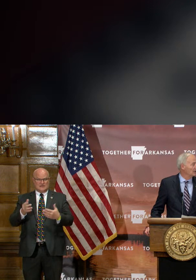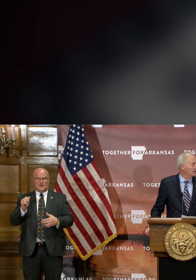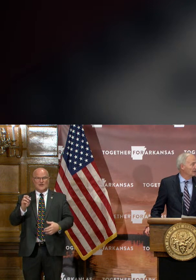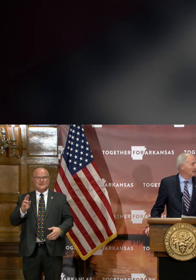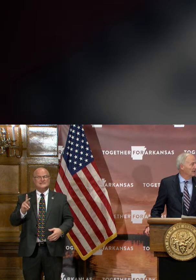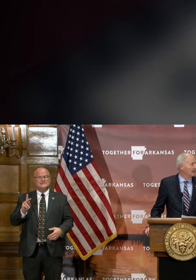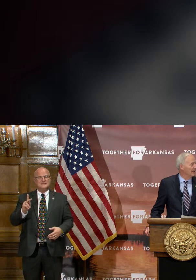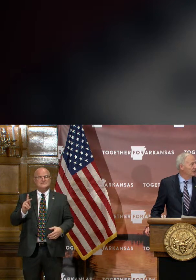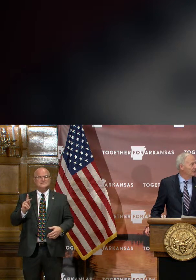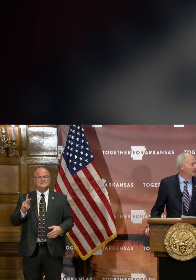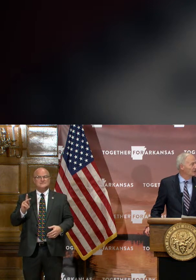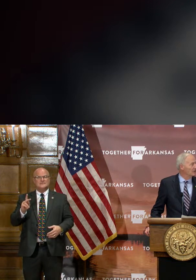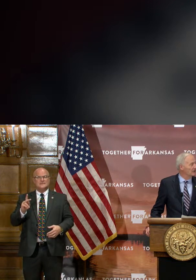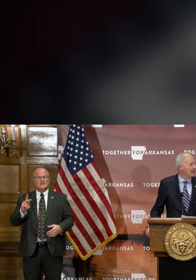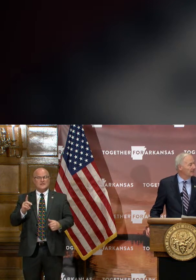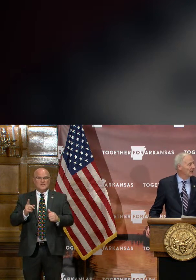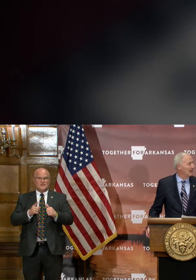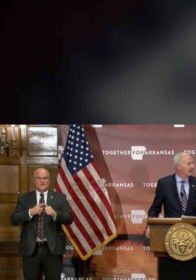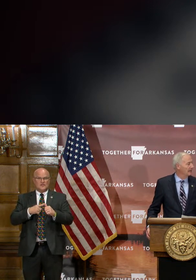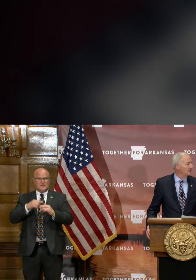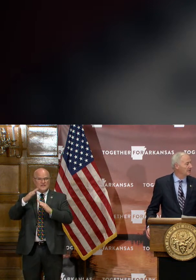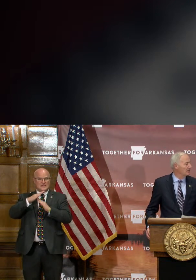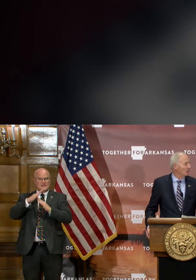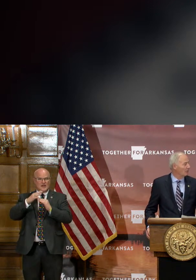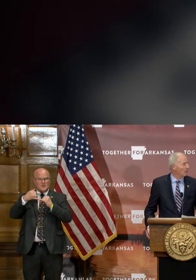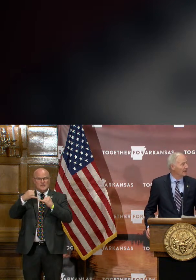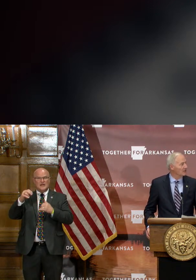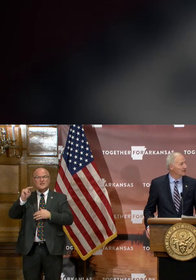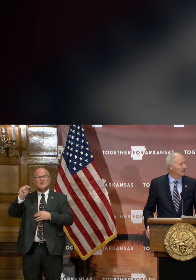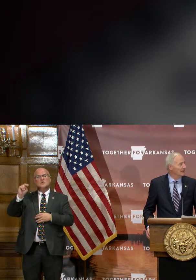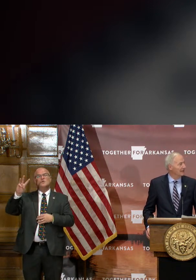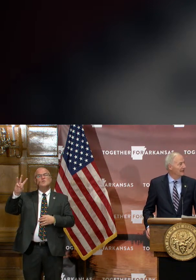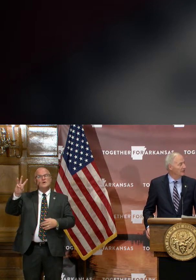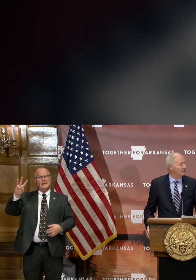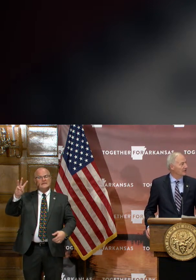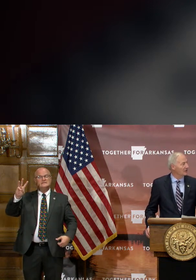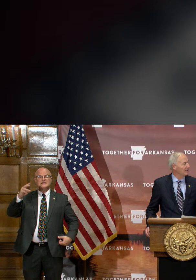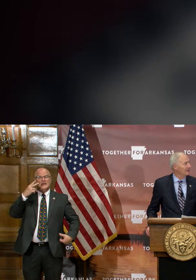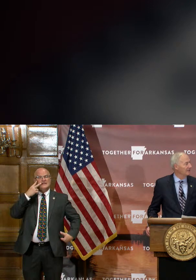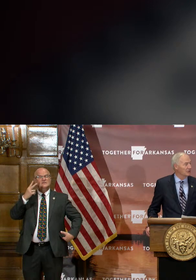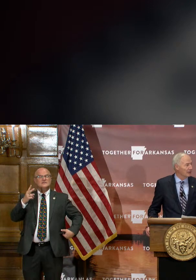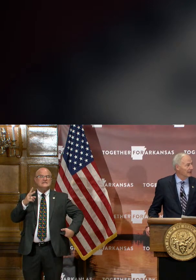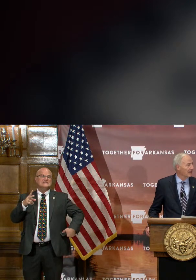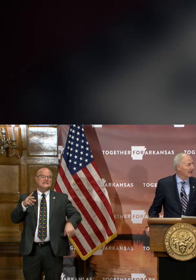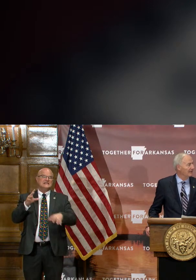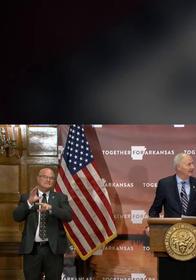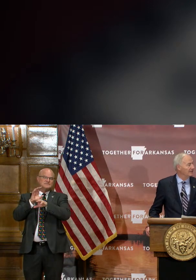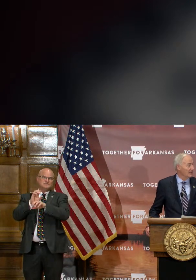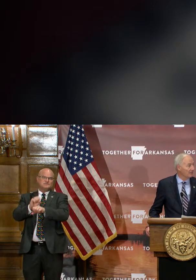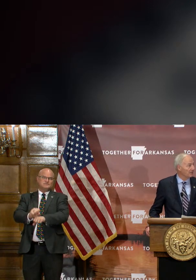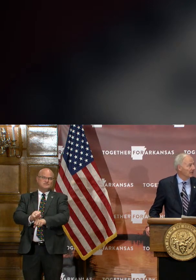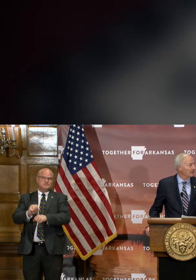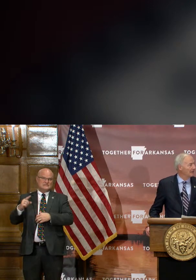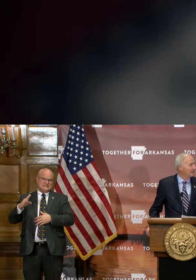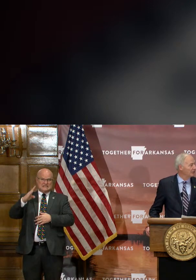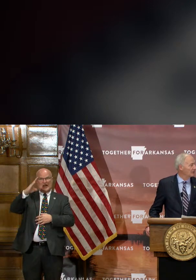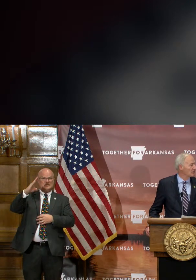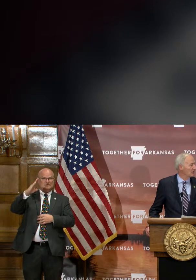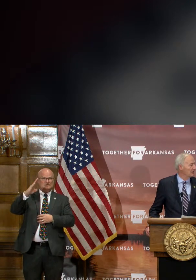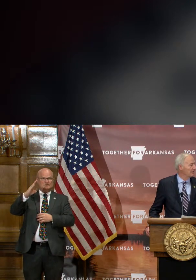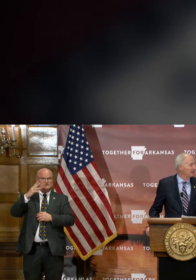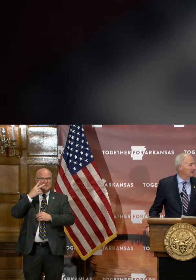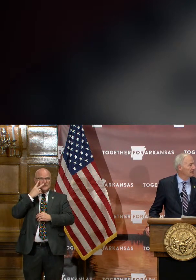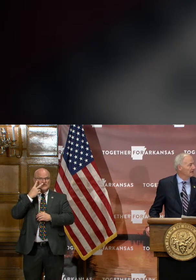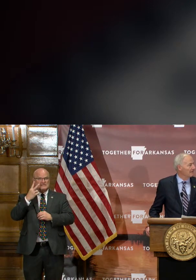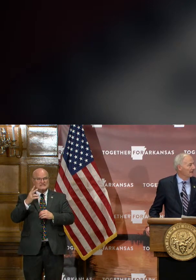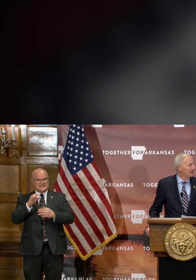Arkansas. And the top line is the Northwest, and you can see the trend line is up. You can